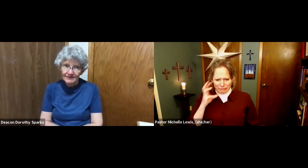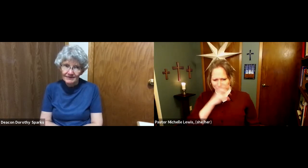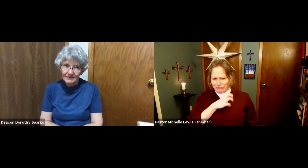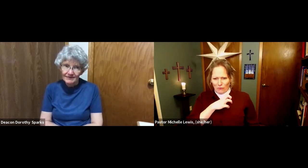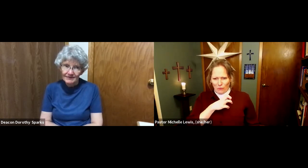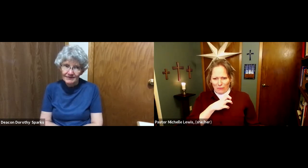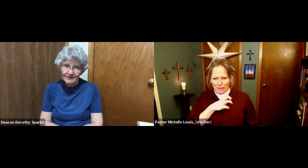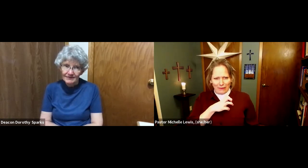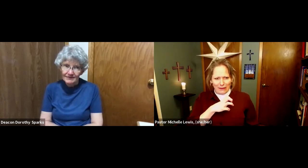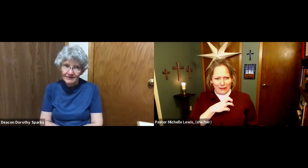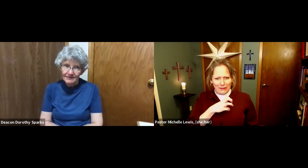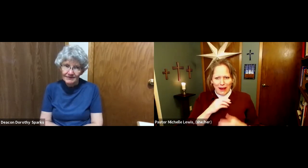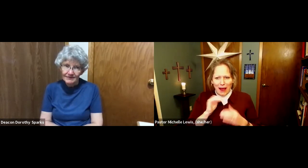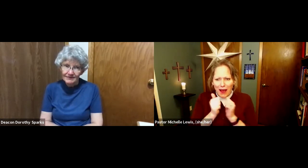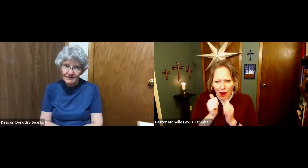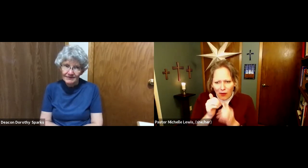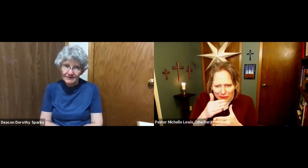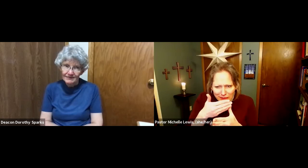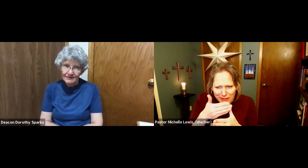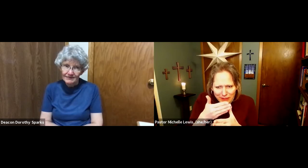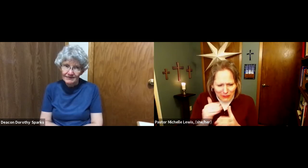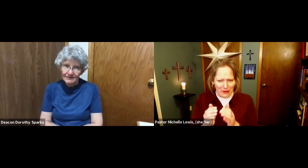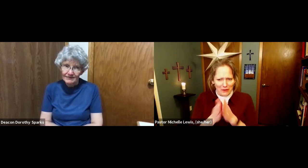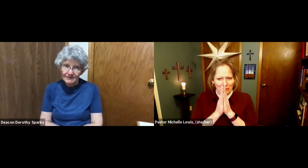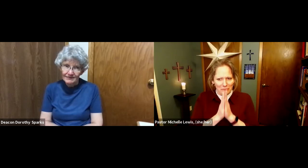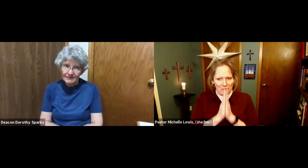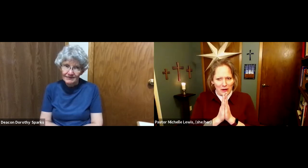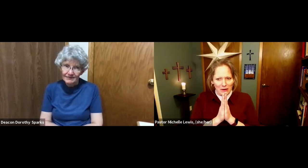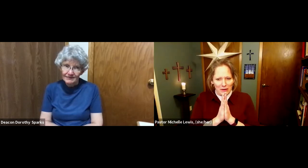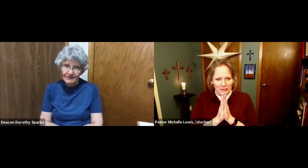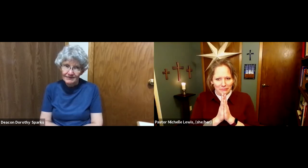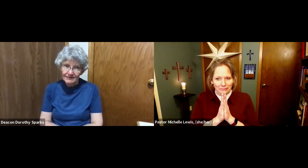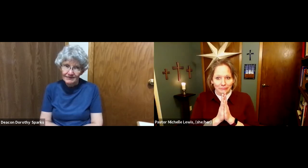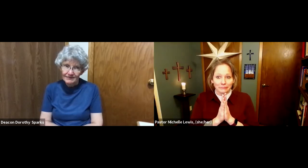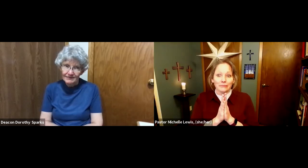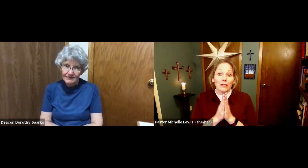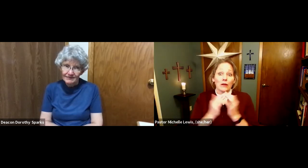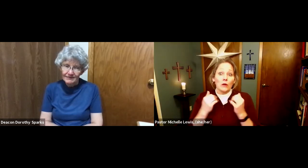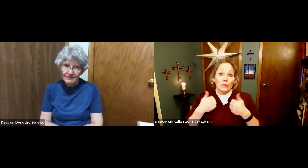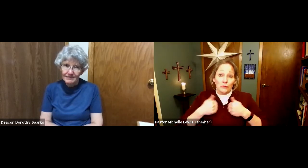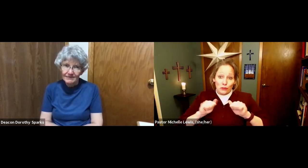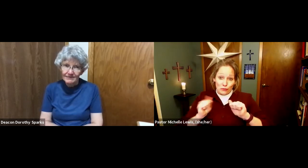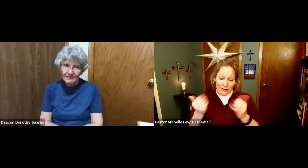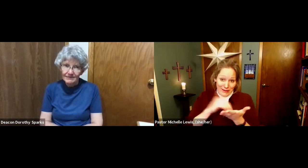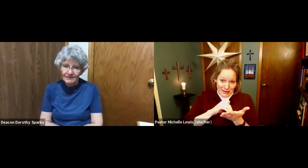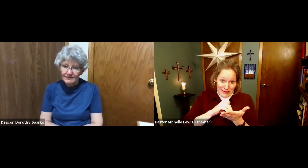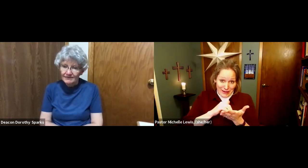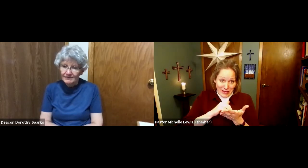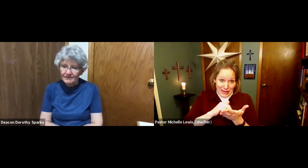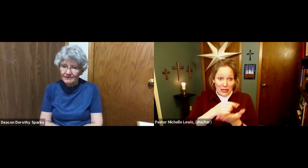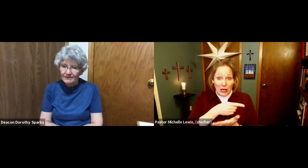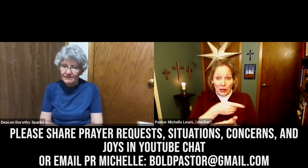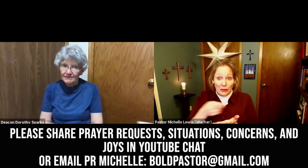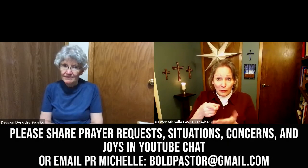Prayers for the people, which probably feels a little bit strange during a time of COVID. How can we share prayers with one